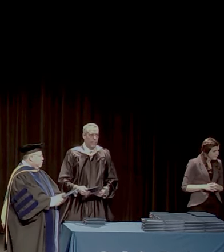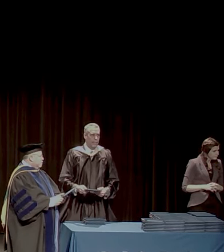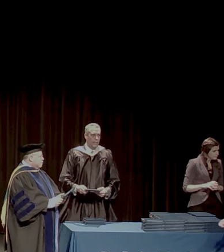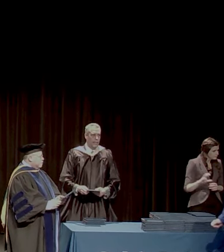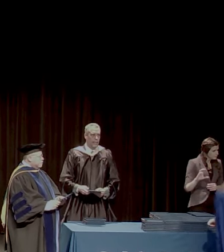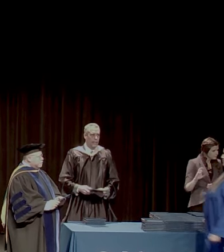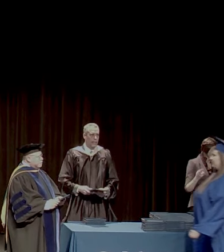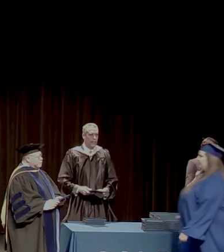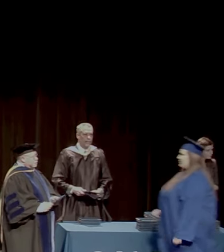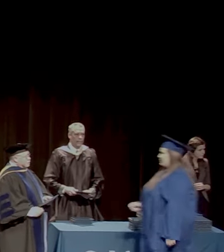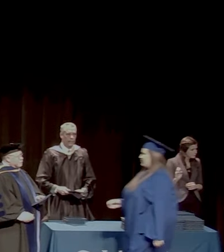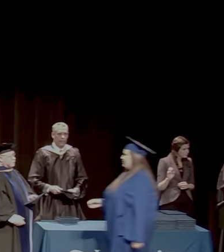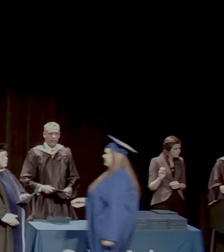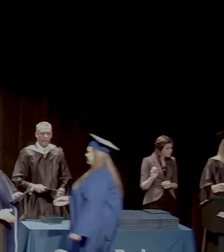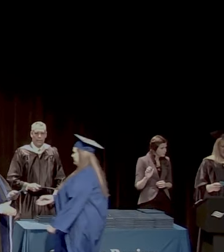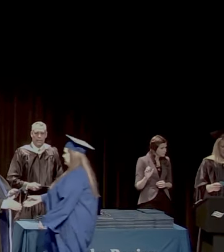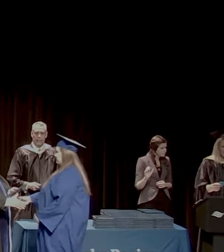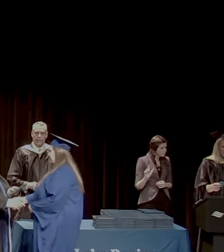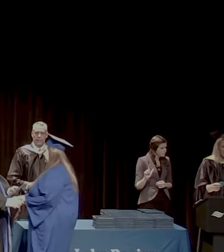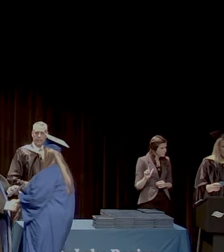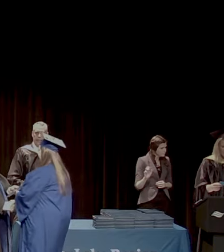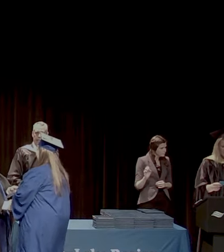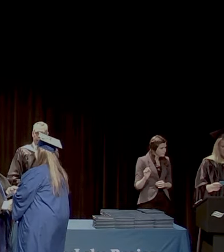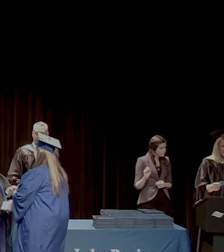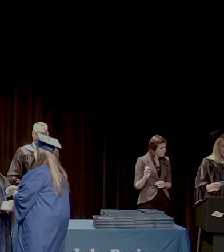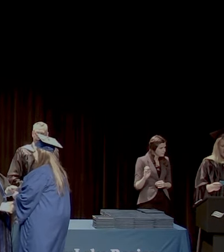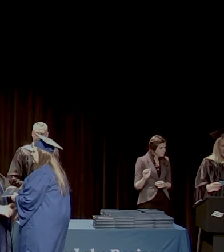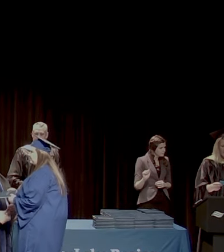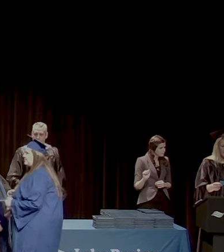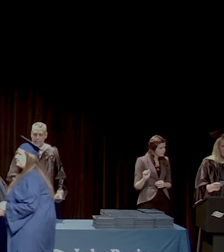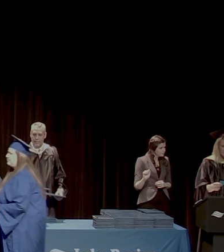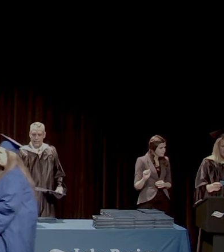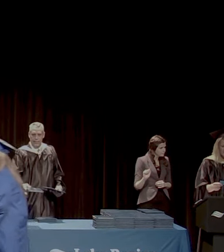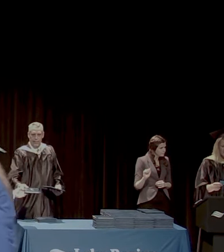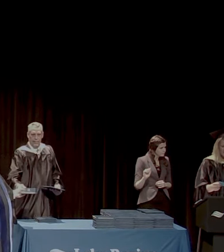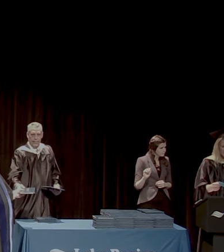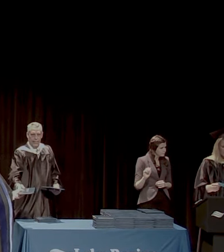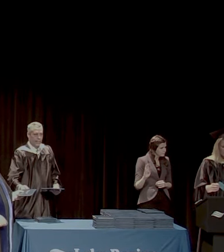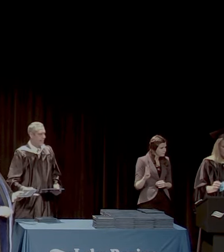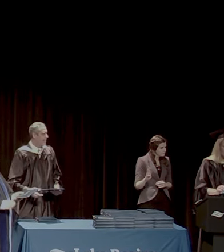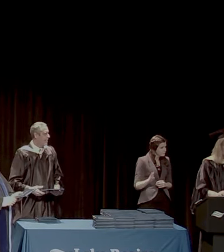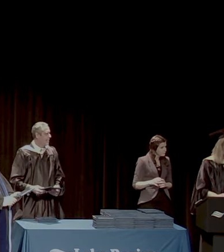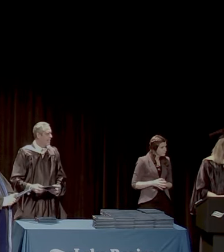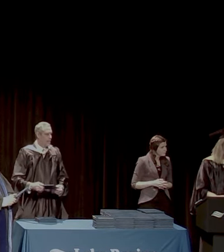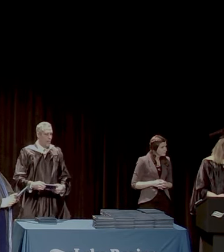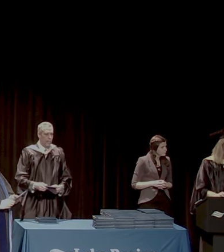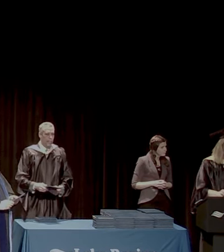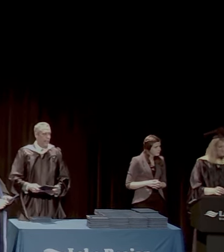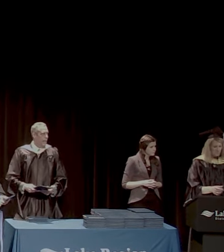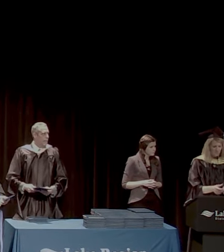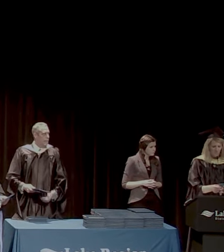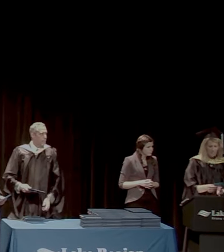Chelsea Bab, Associate in Applied Science, Associate Degree Nurse, Associate in Science, Liberal Arts.